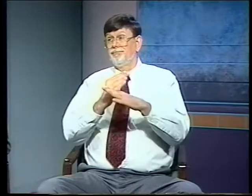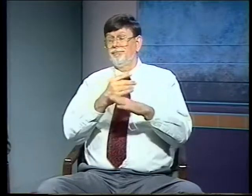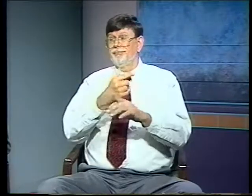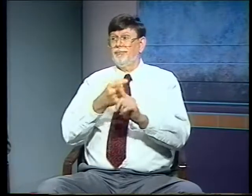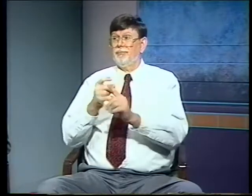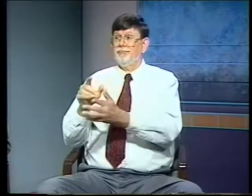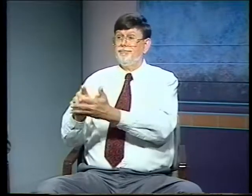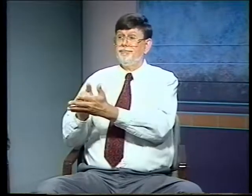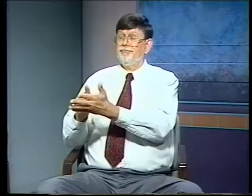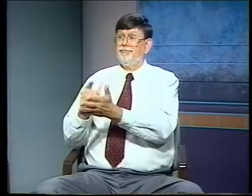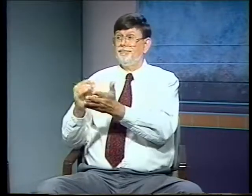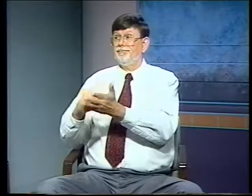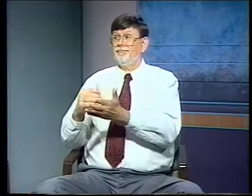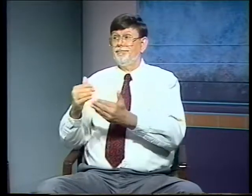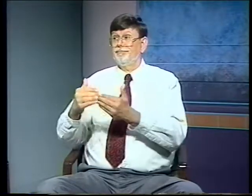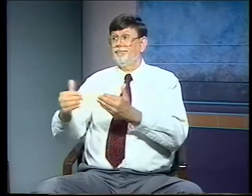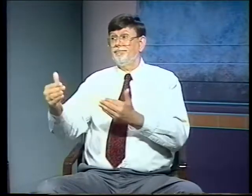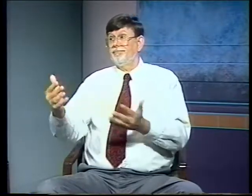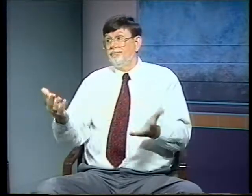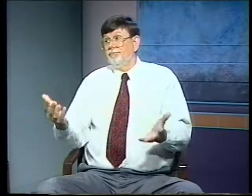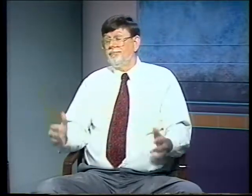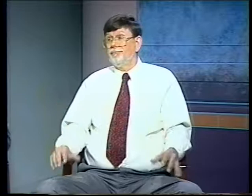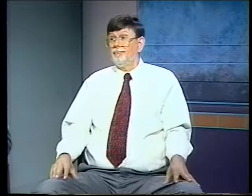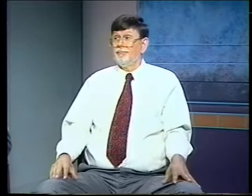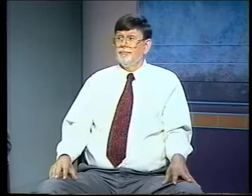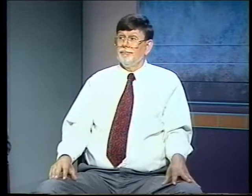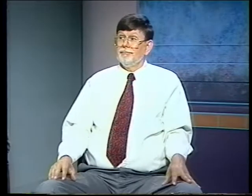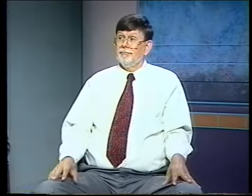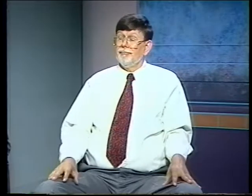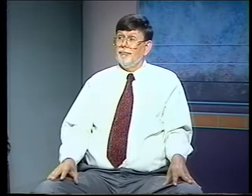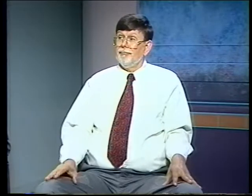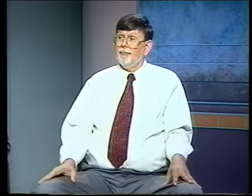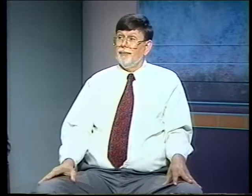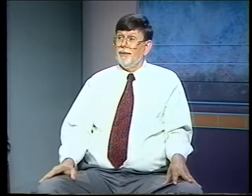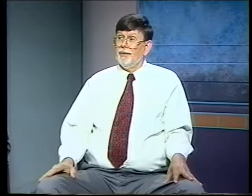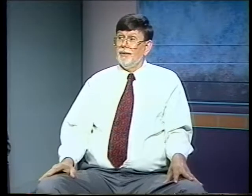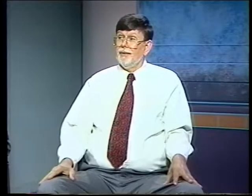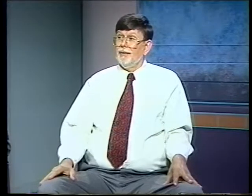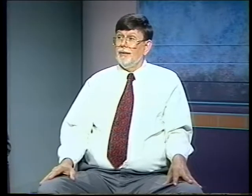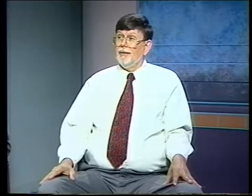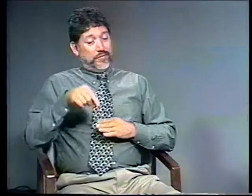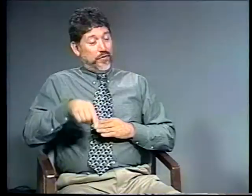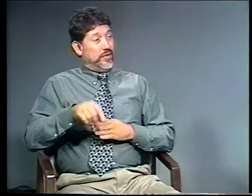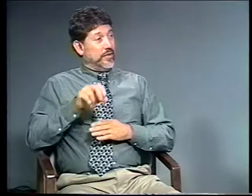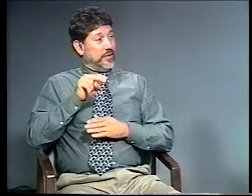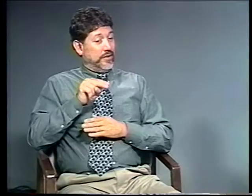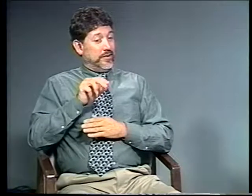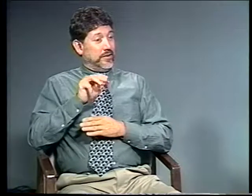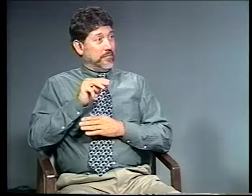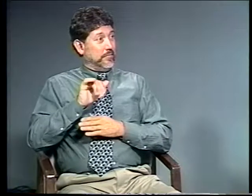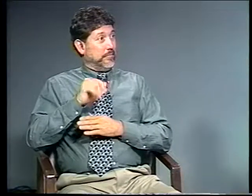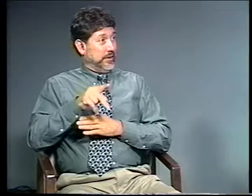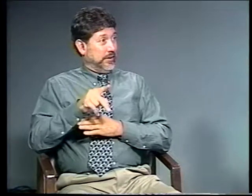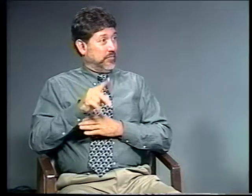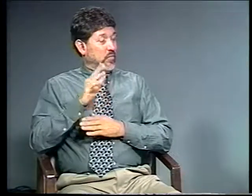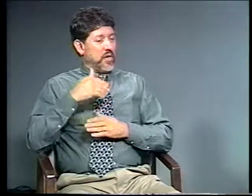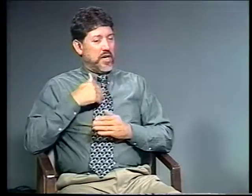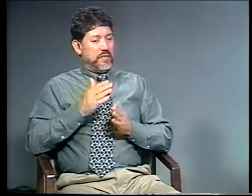interpreter, you can train them to become certified so that they're not taken advantage of again. One result of the National